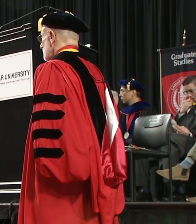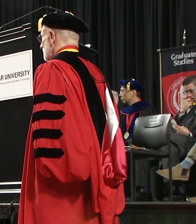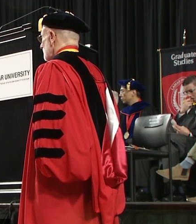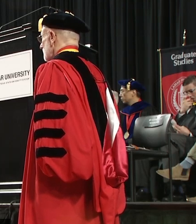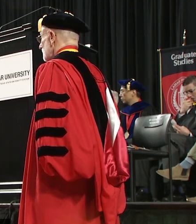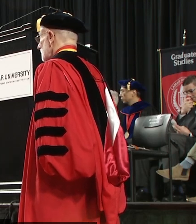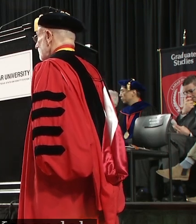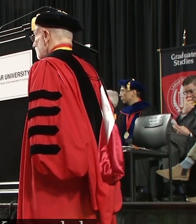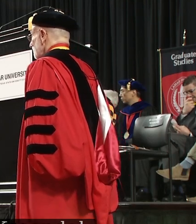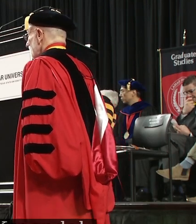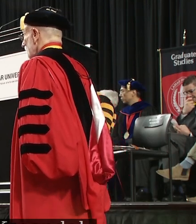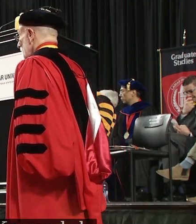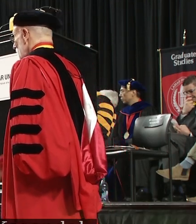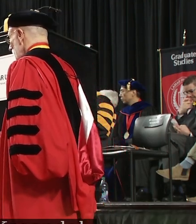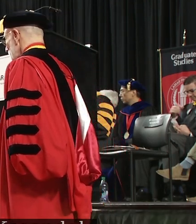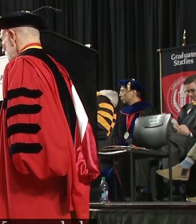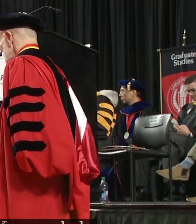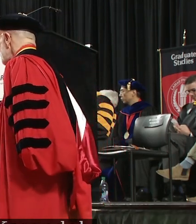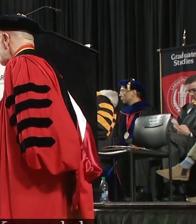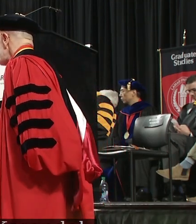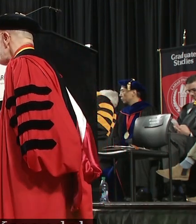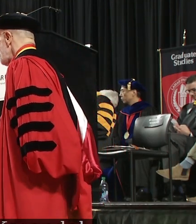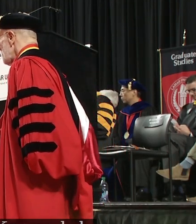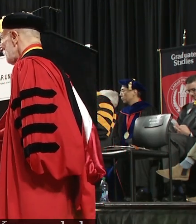Shruti Kumari.